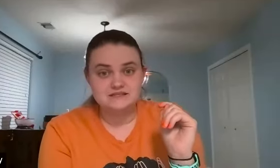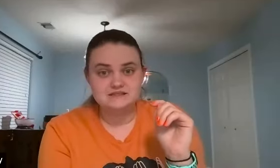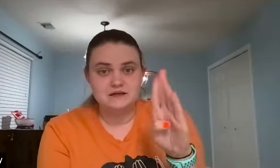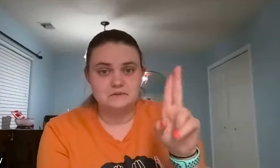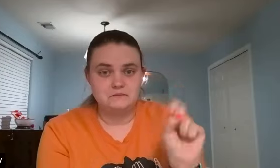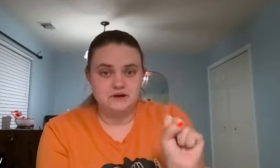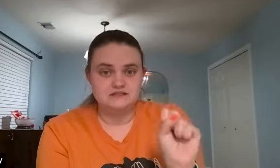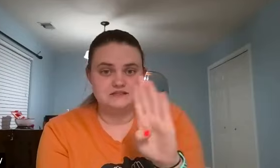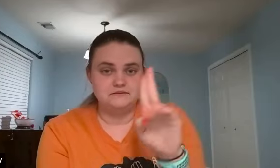bus.